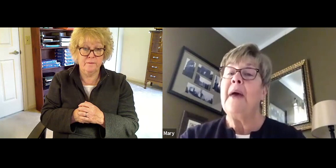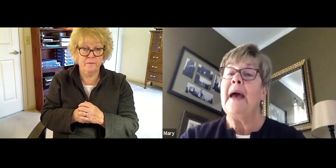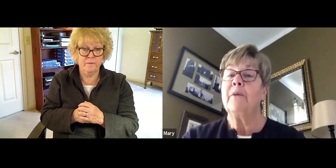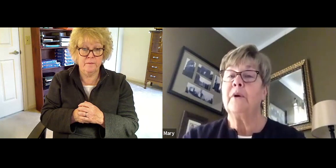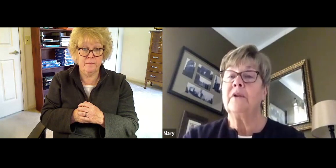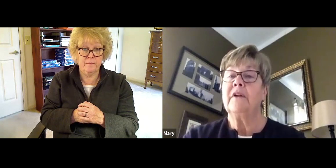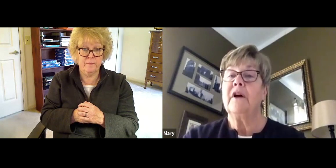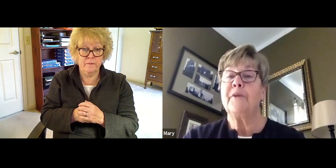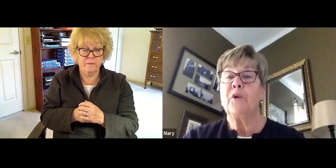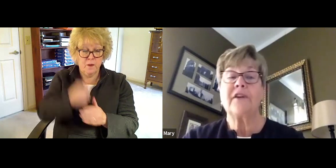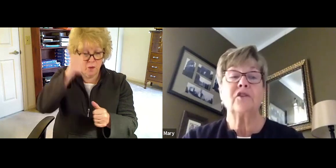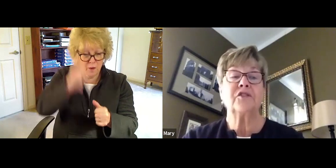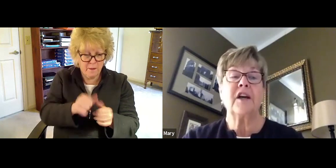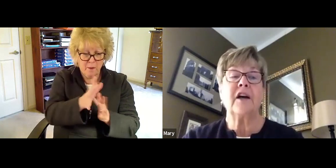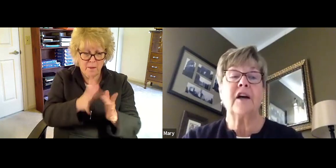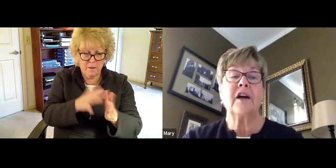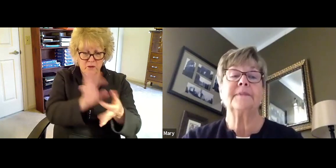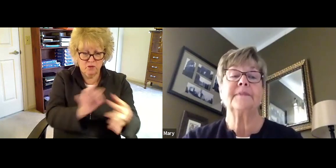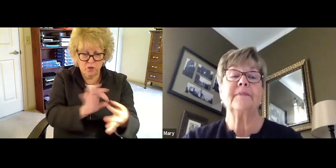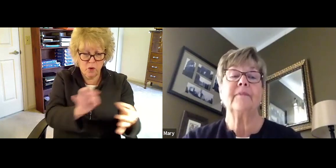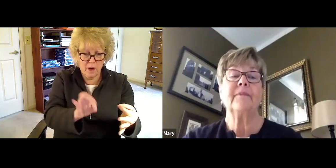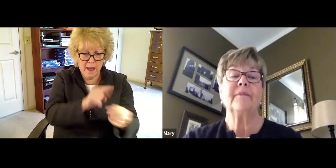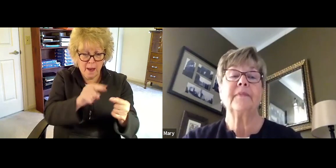Consider the parable of the prodigal son.